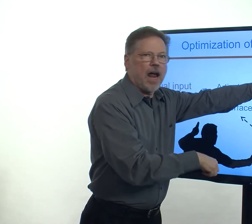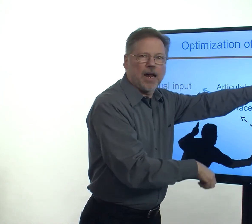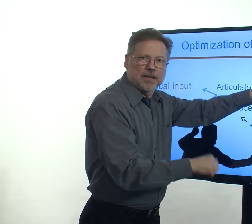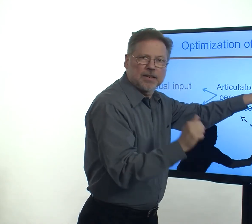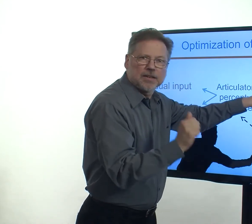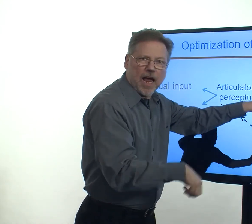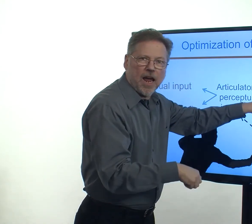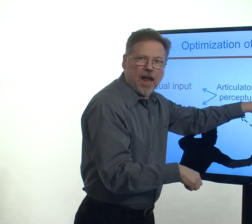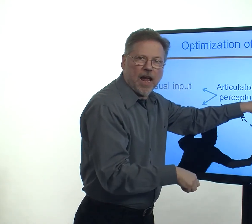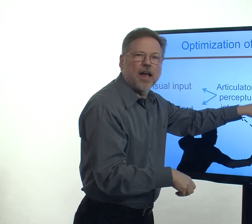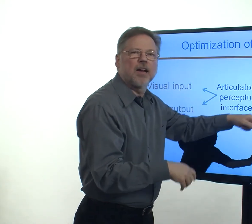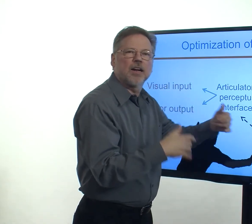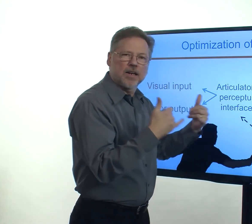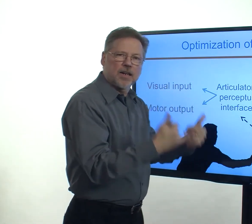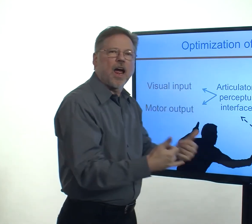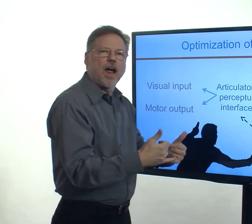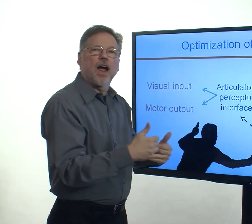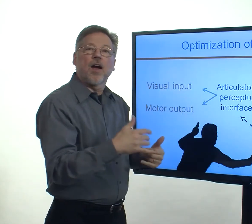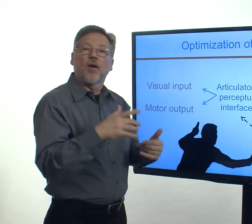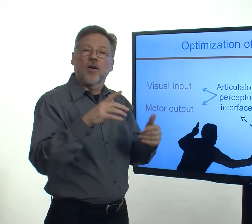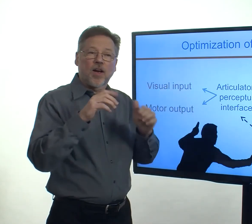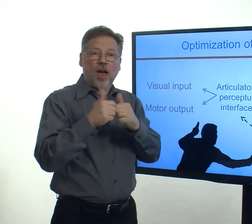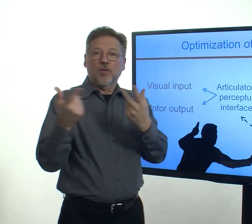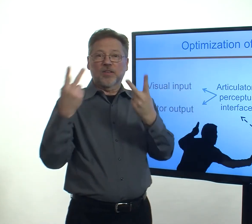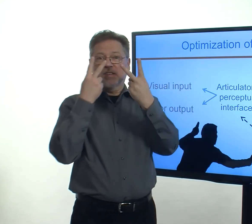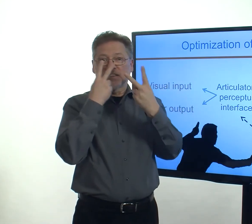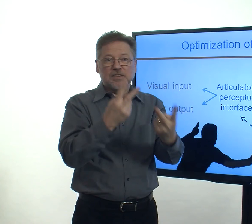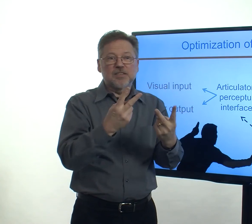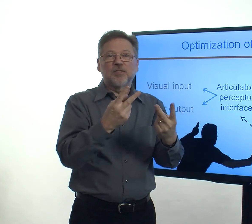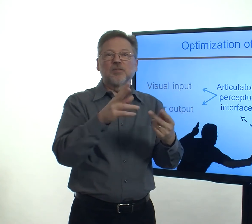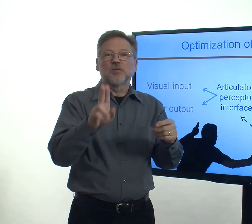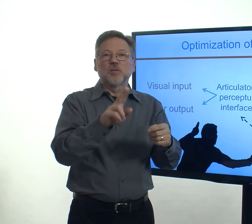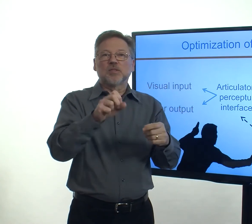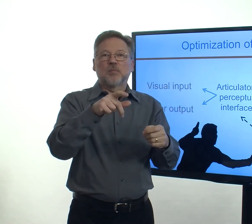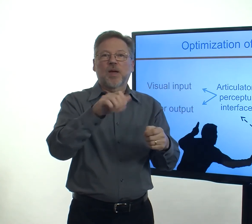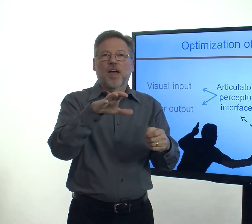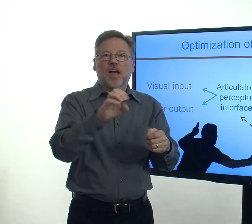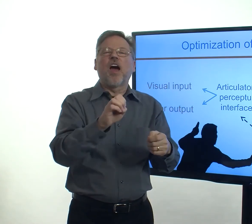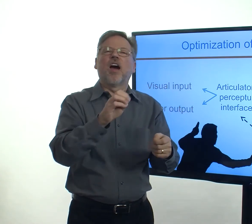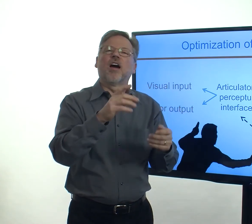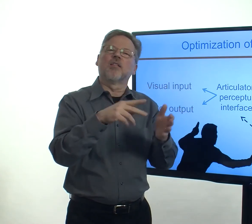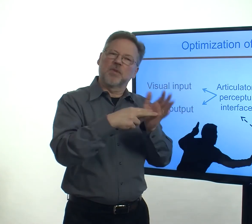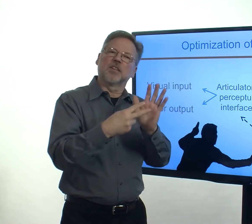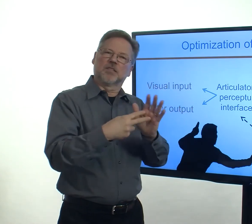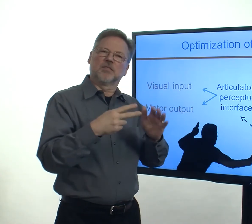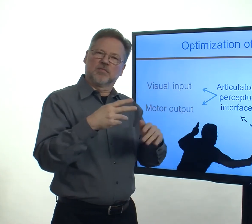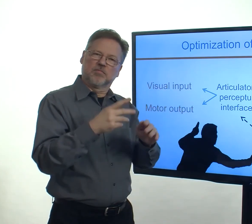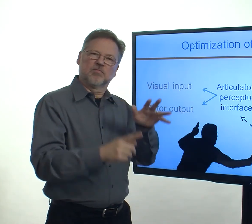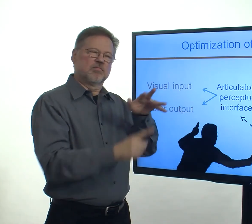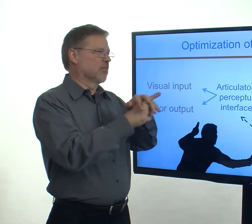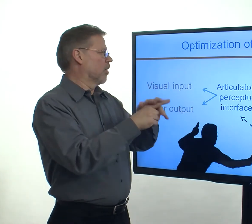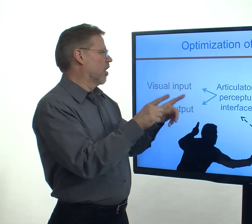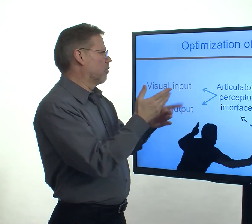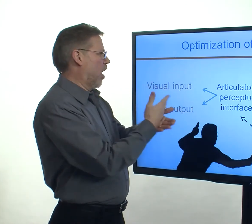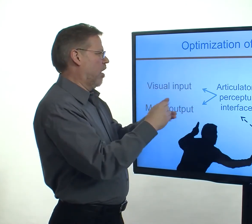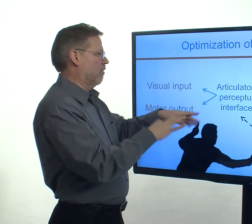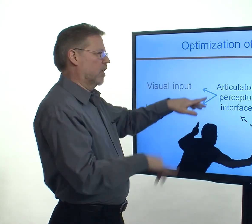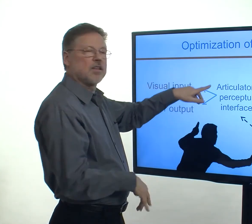syntactic structures, and phonological structures. Now, how you perceive the use of space means that it's also part of the